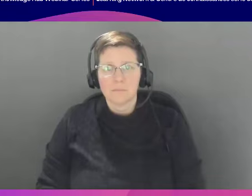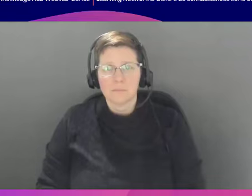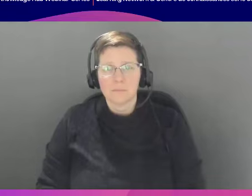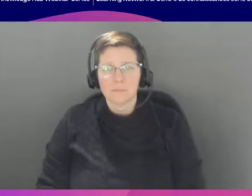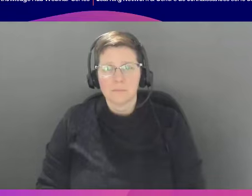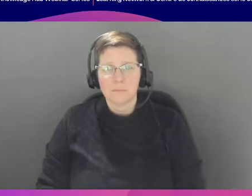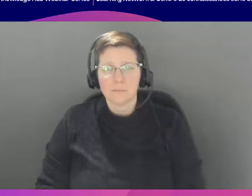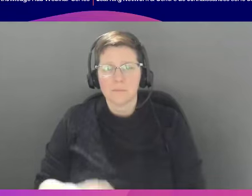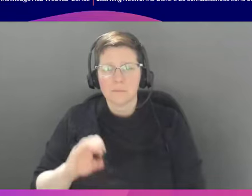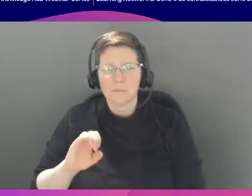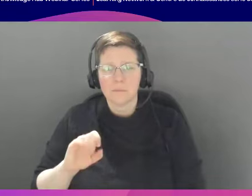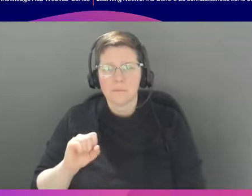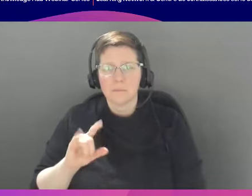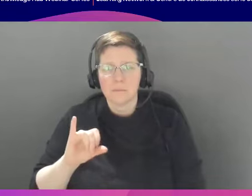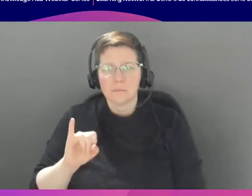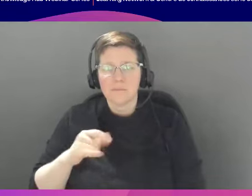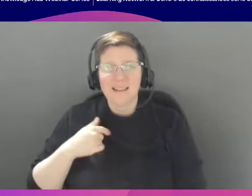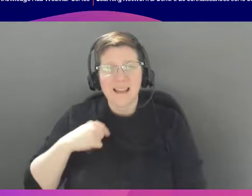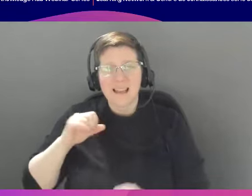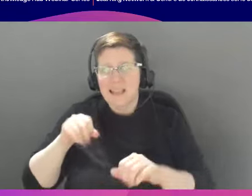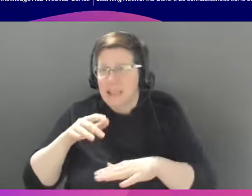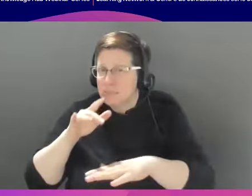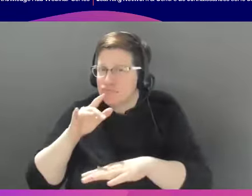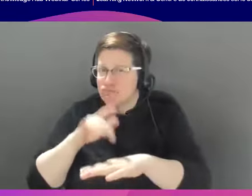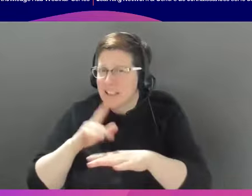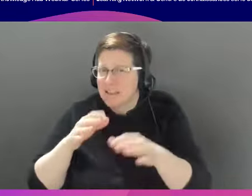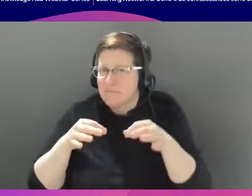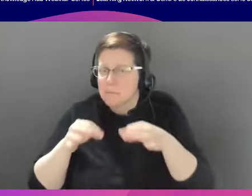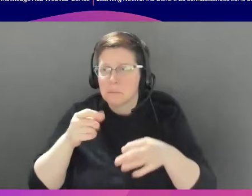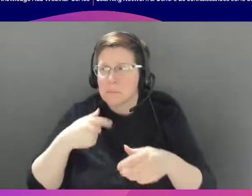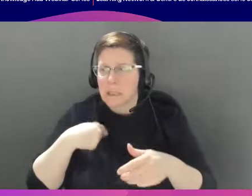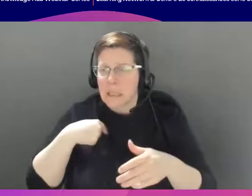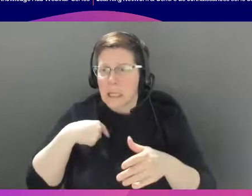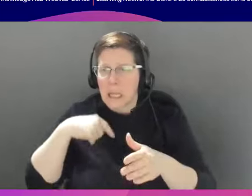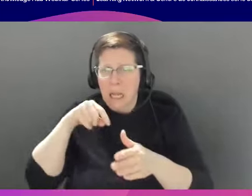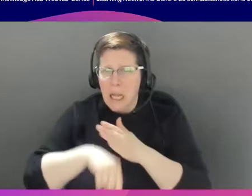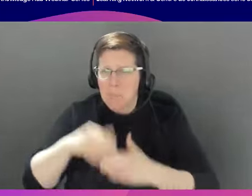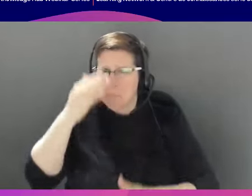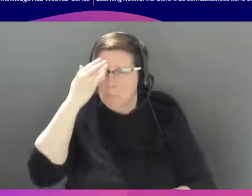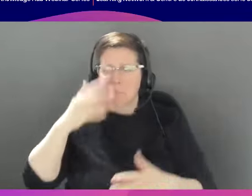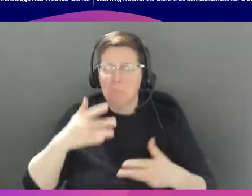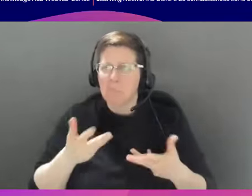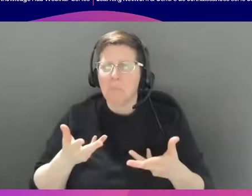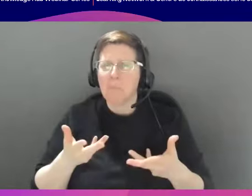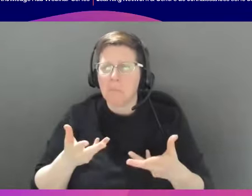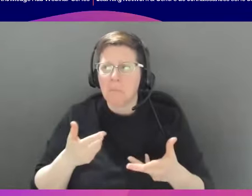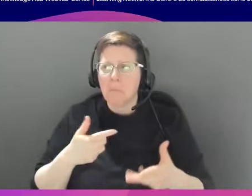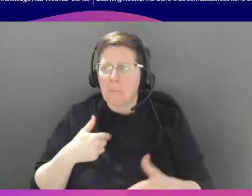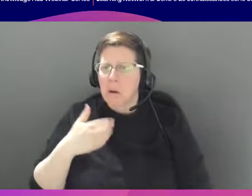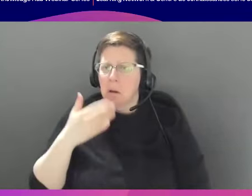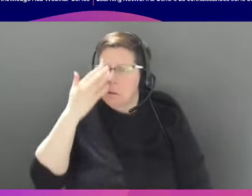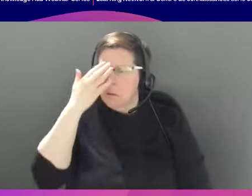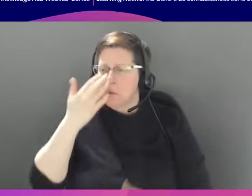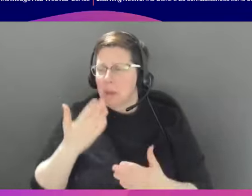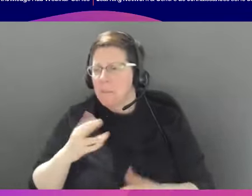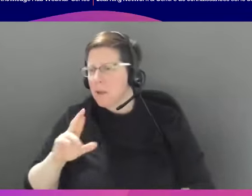I can touch a little bit on it. I'm not as kind of versed in this literature, but I know there's the idea, I believe, and Roxy, maybe you can add